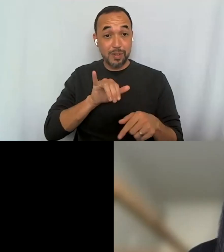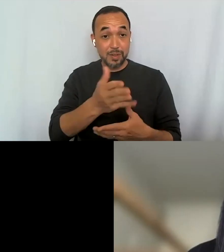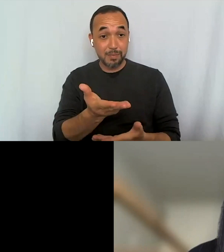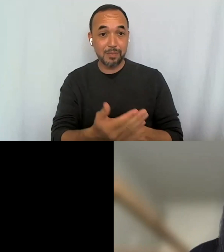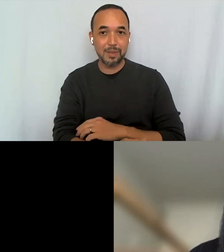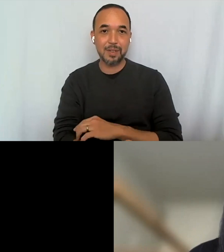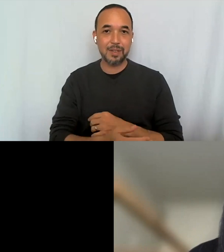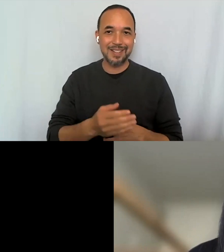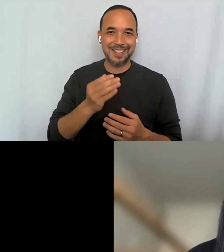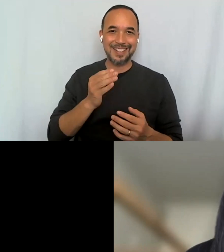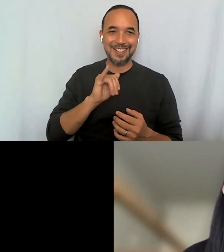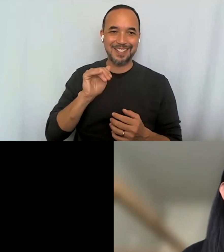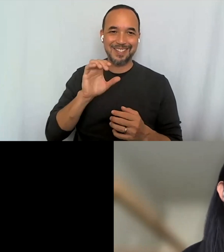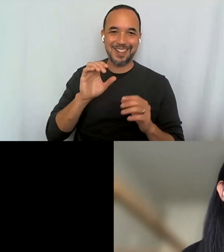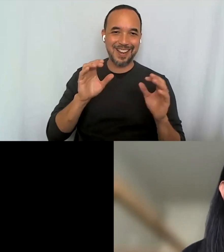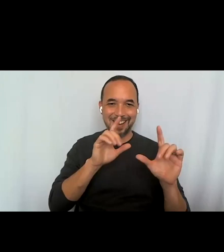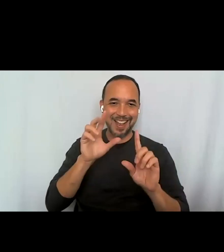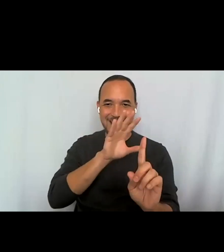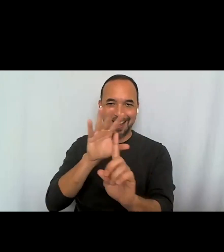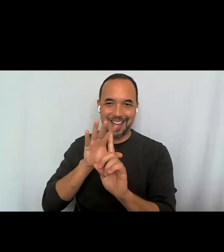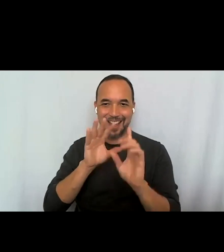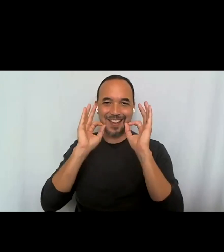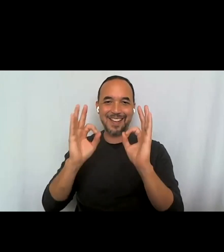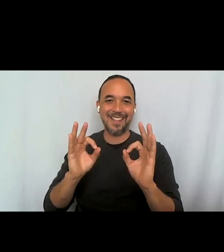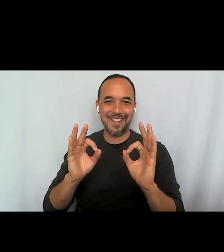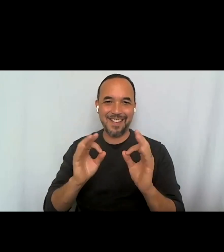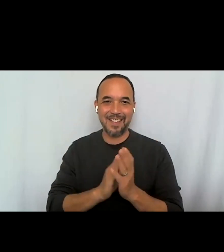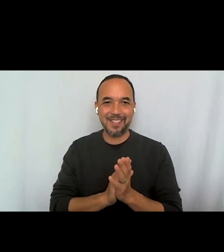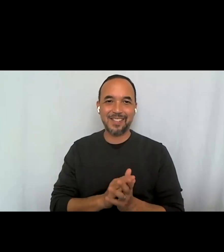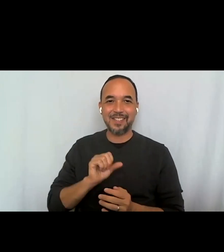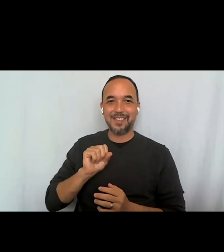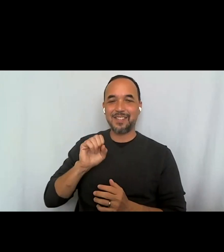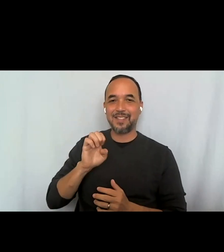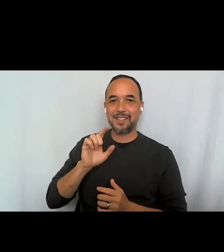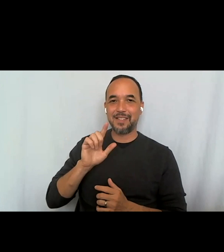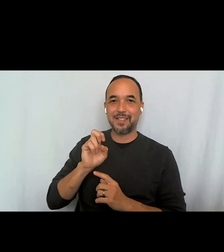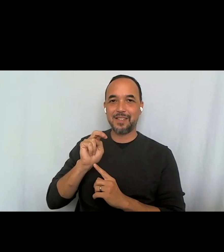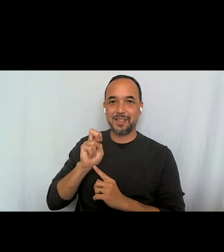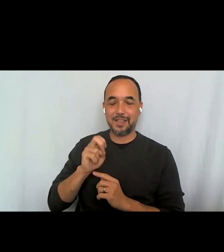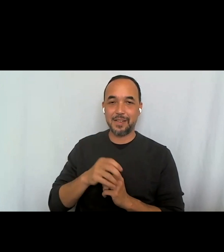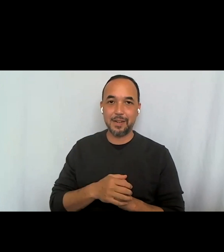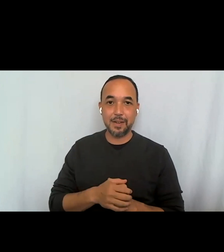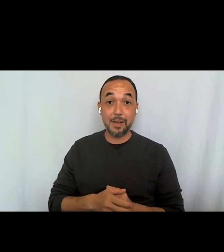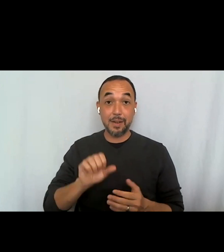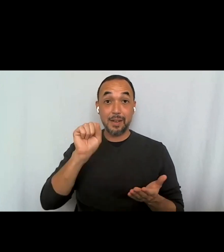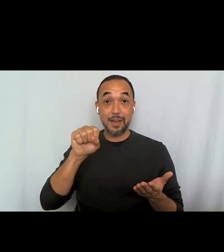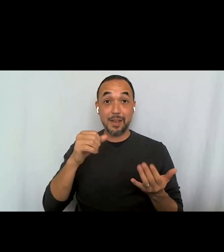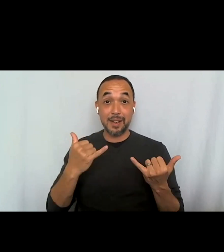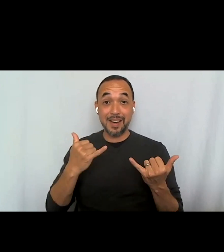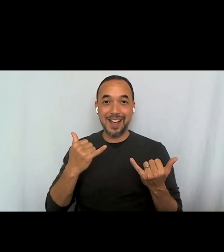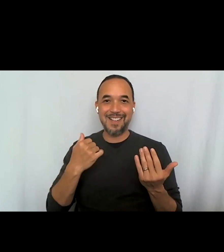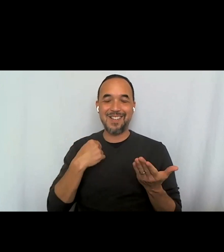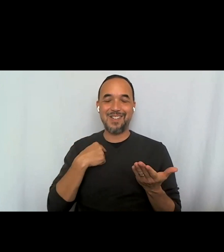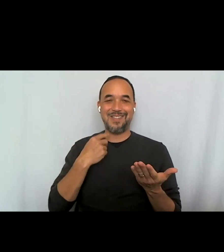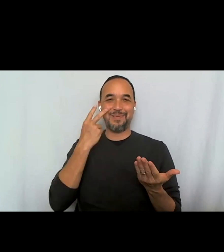let's see if Jack, yeah, perfect. Yeah, so I'm actually realizing that our family's